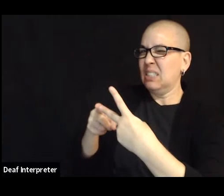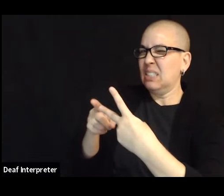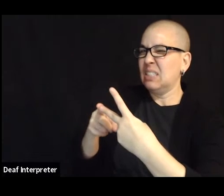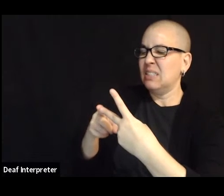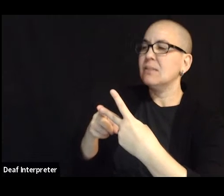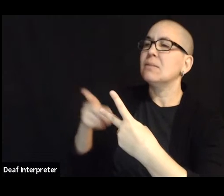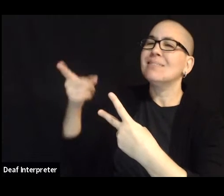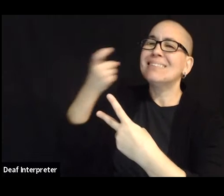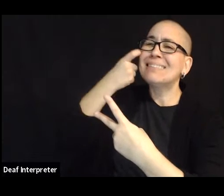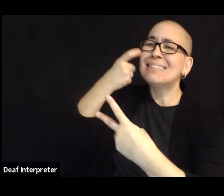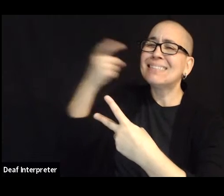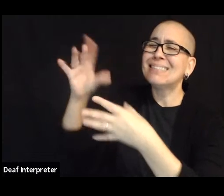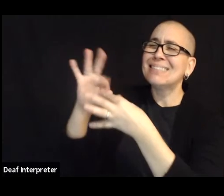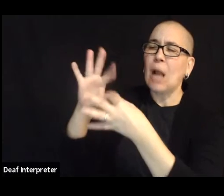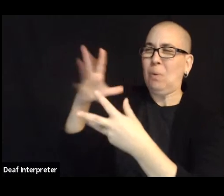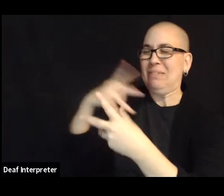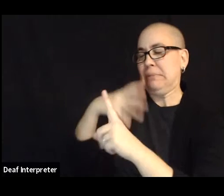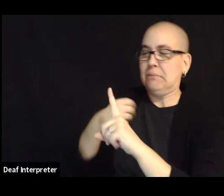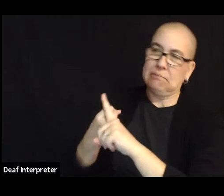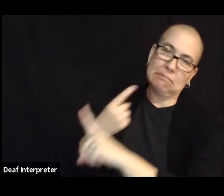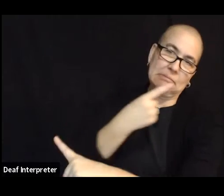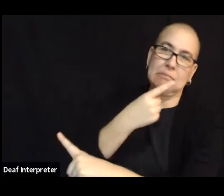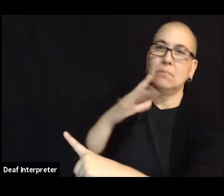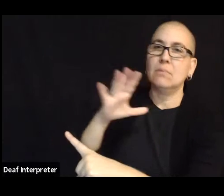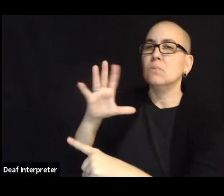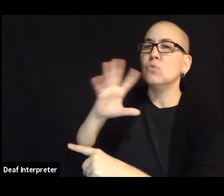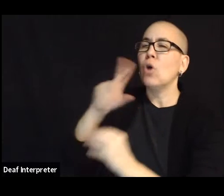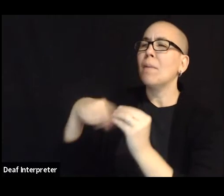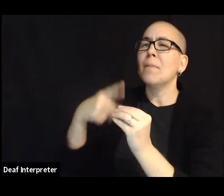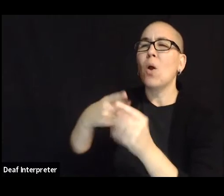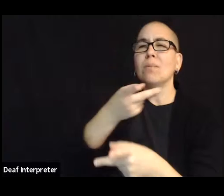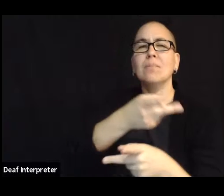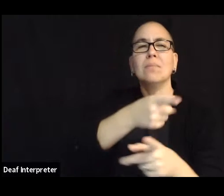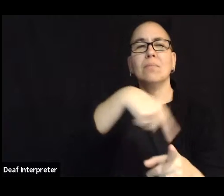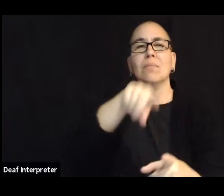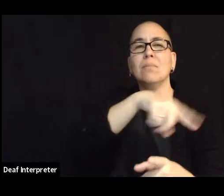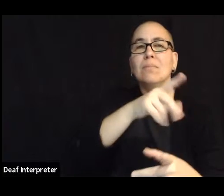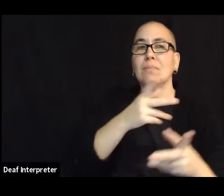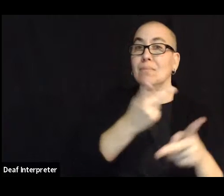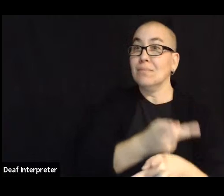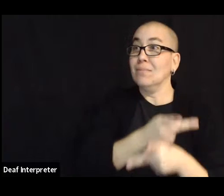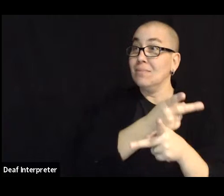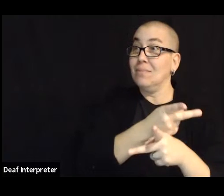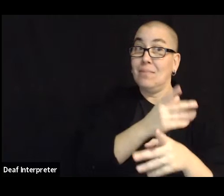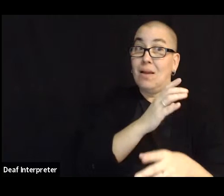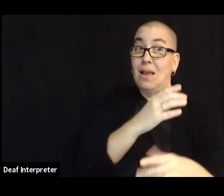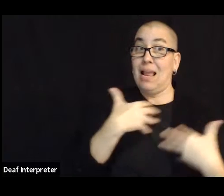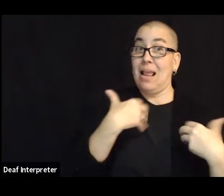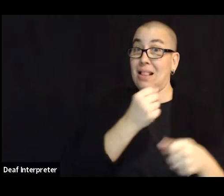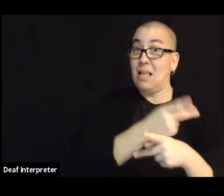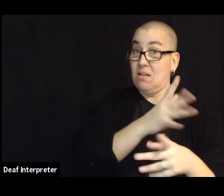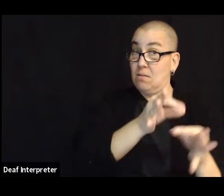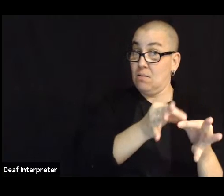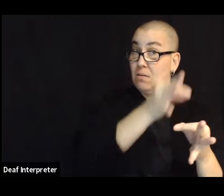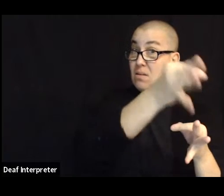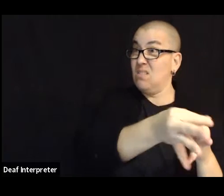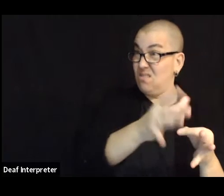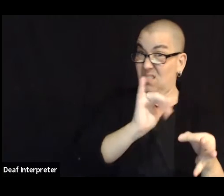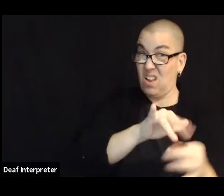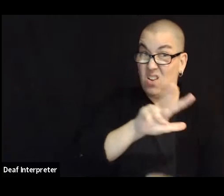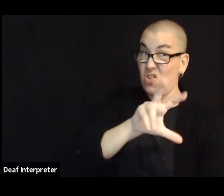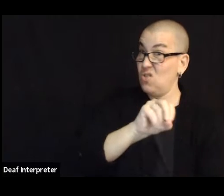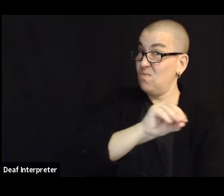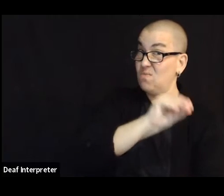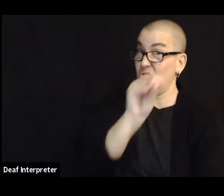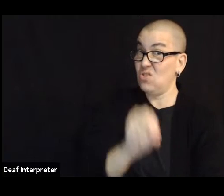workers who are delaying the vaccine. That number may be very significant, as many as 30%. They're not people who don't trust the vaccine. They're